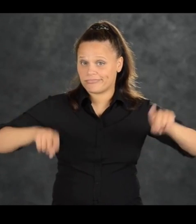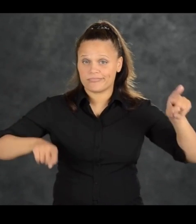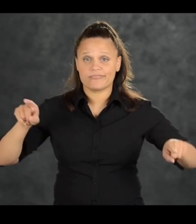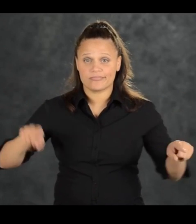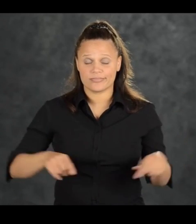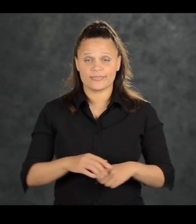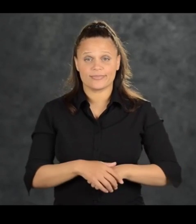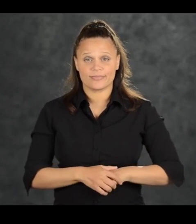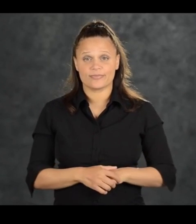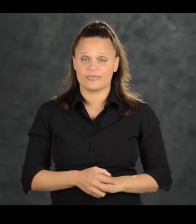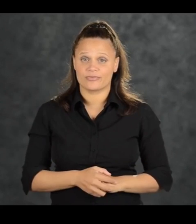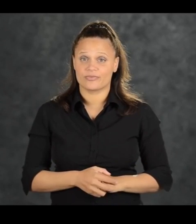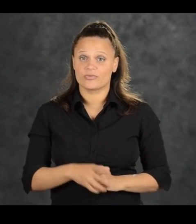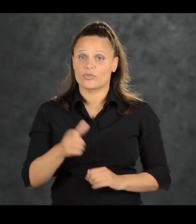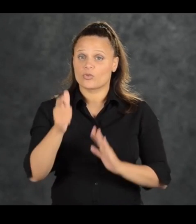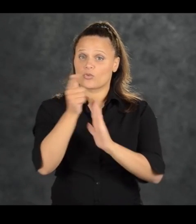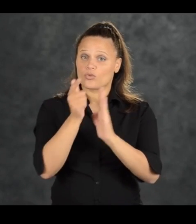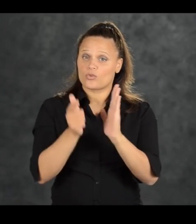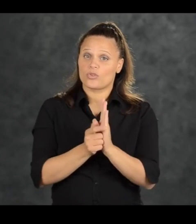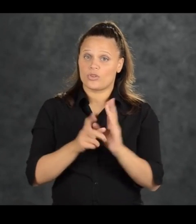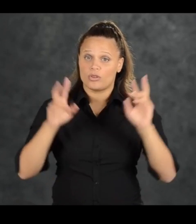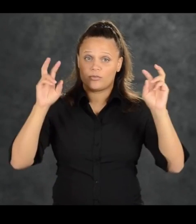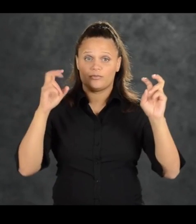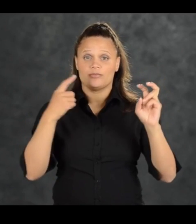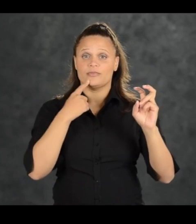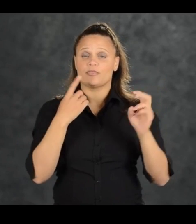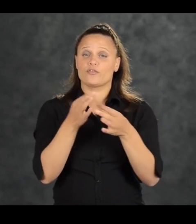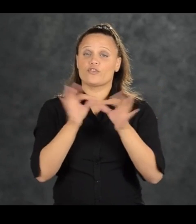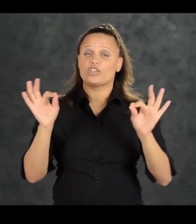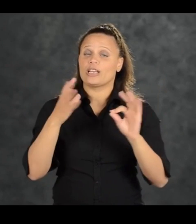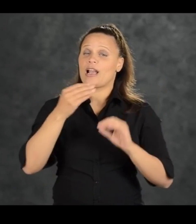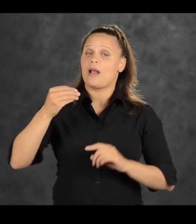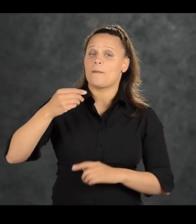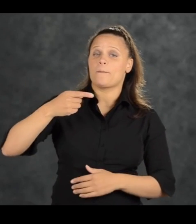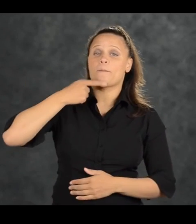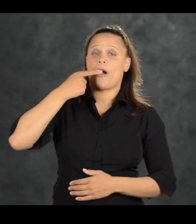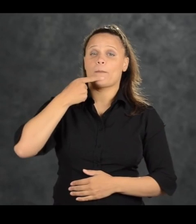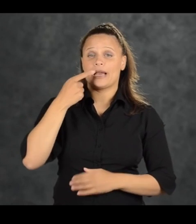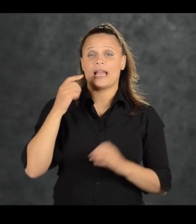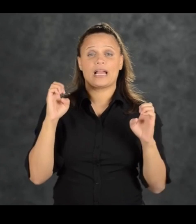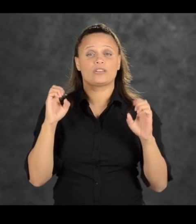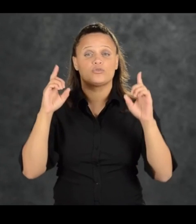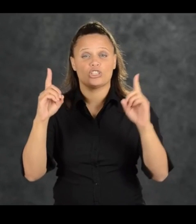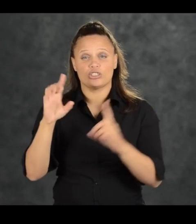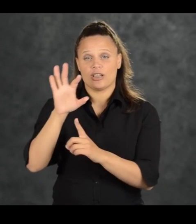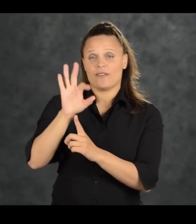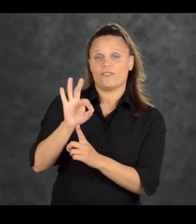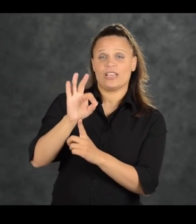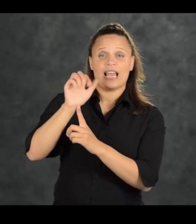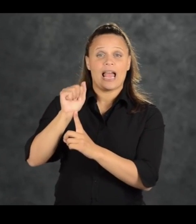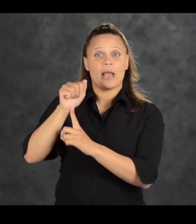means it's supposed to provide some benefits for your child and meet that child's specific needs and not provide all of